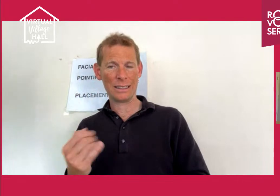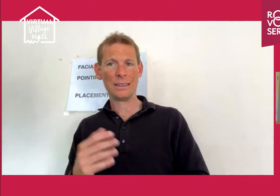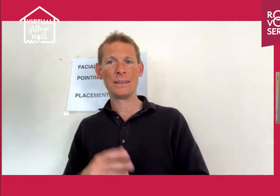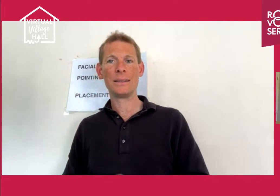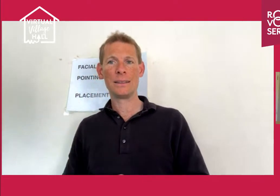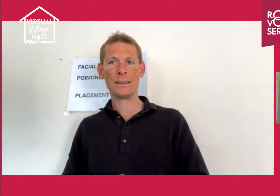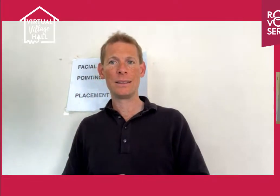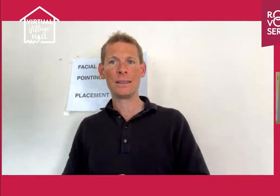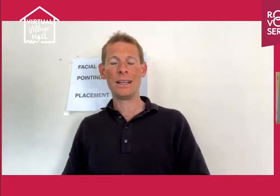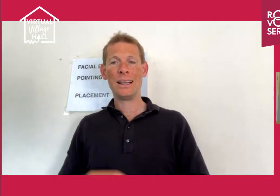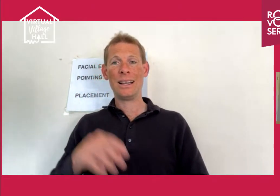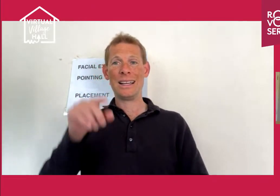He's thin.